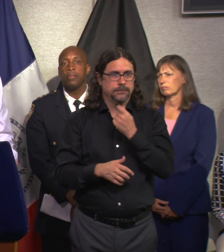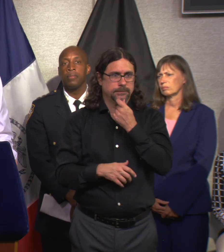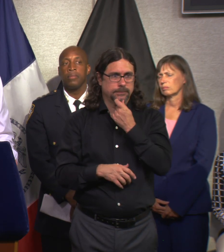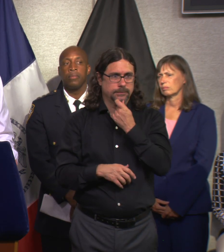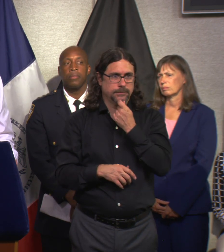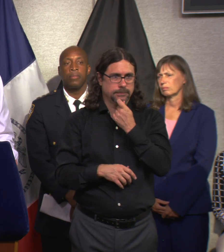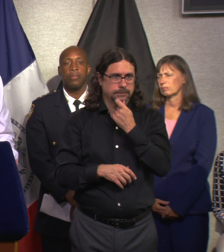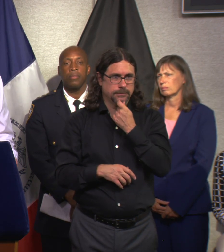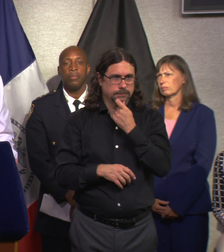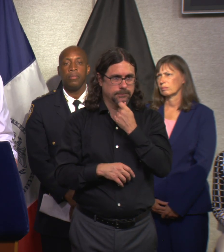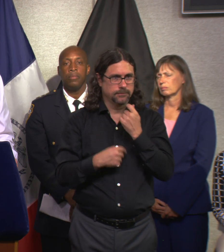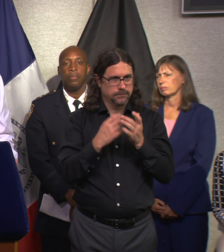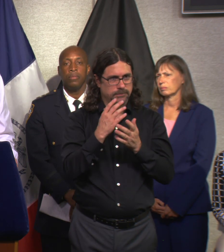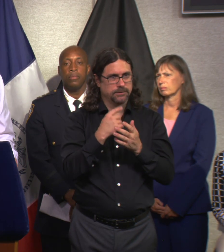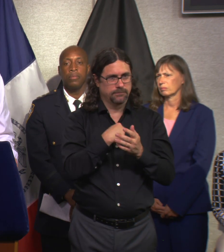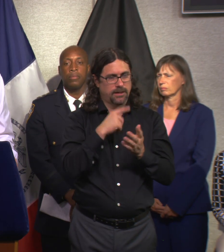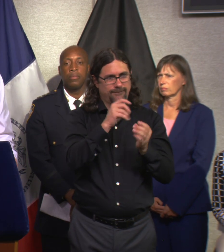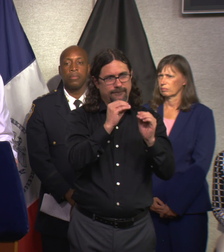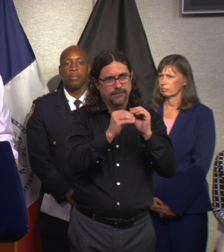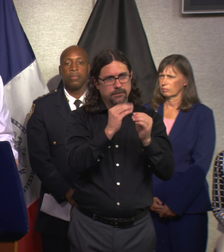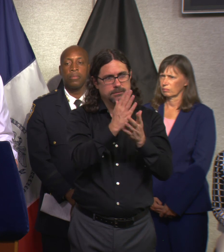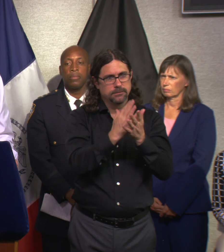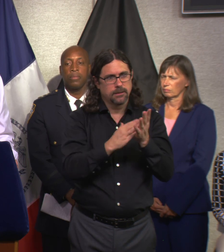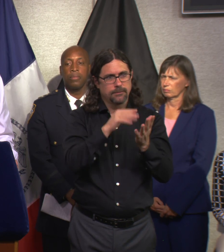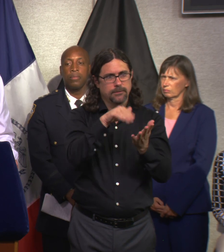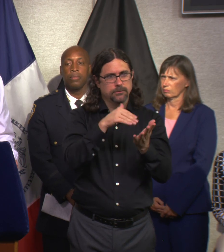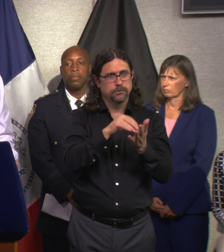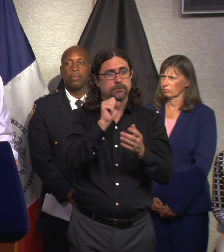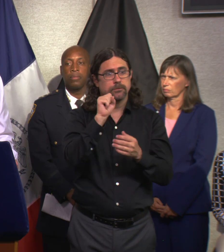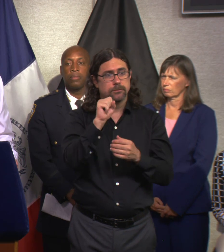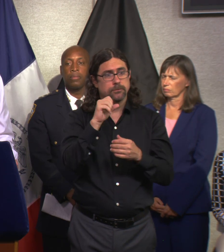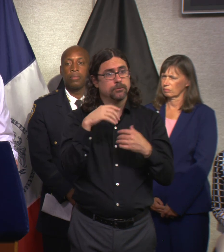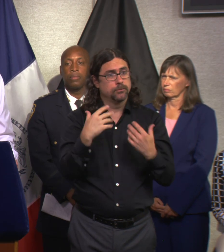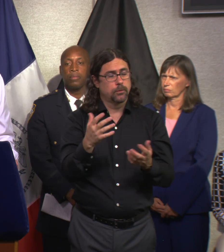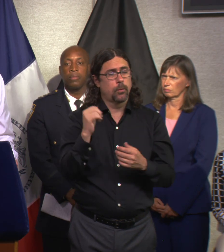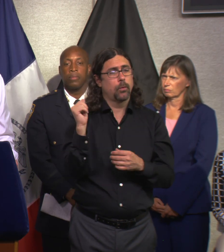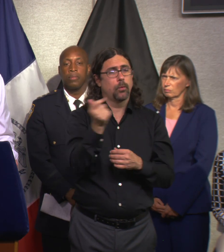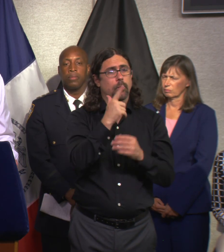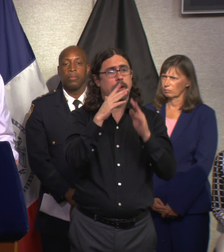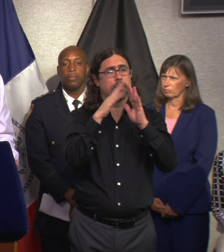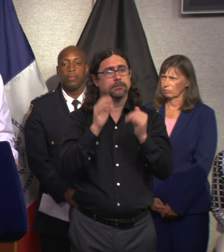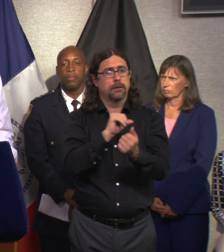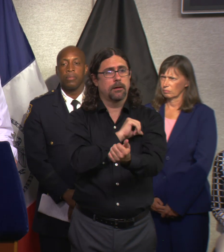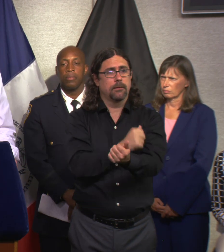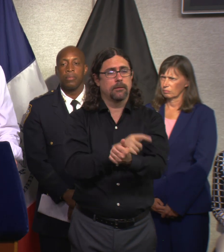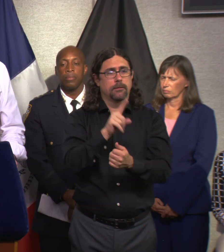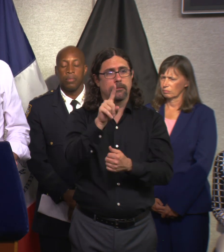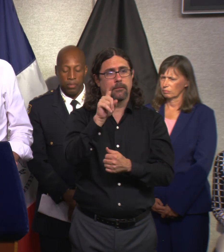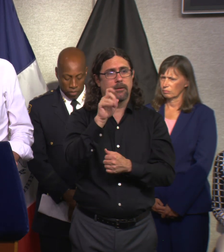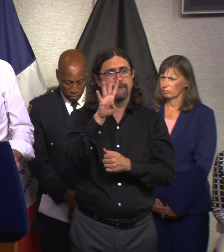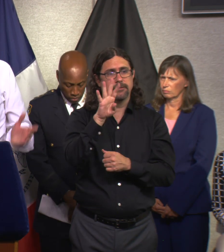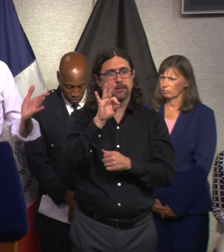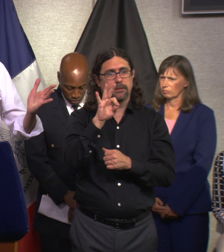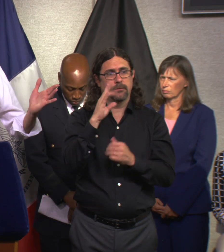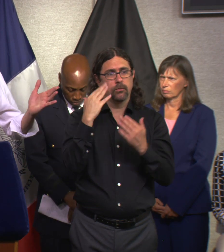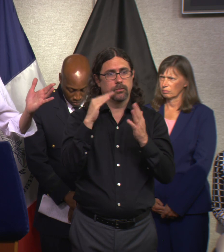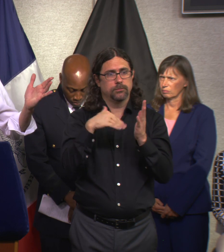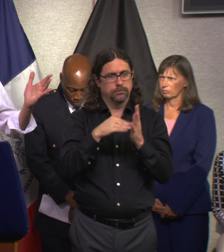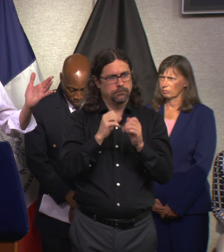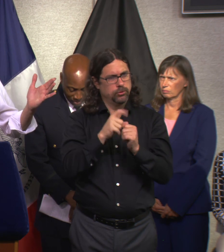below, which is where people are safe? That's the order I've given. I've been assured it will happen. But I share their frustration. I mean, it's